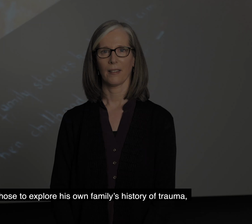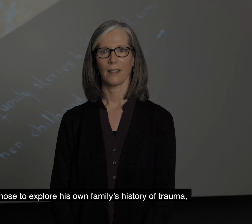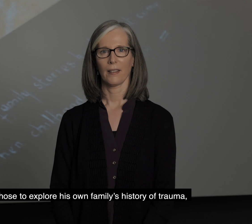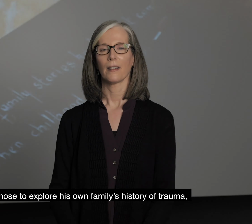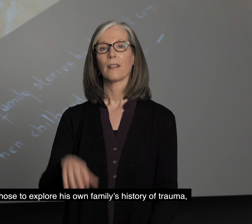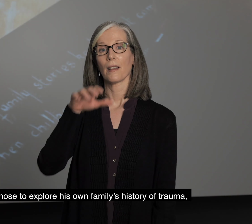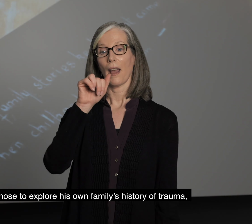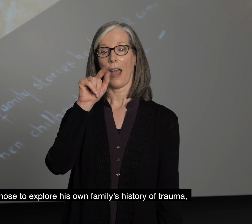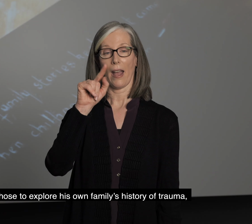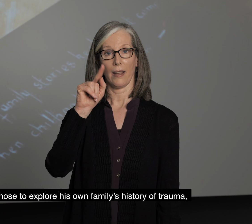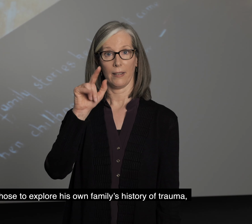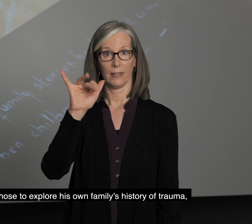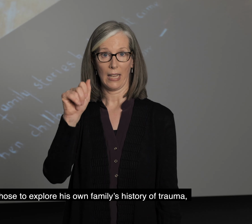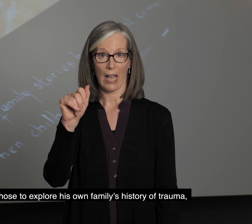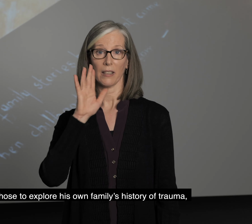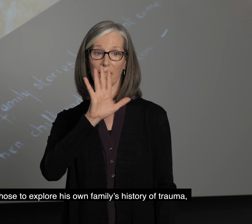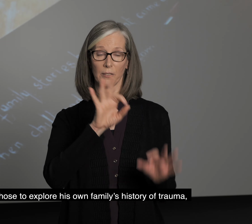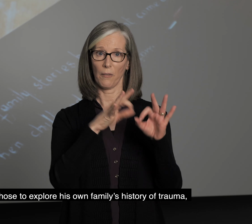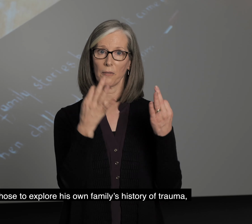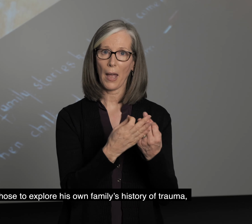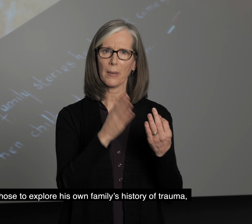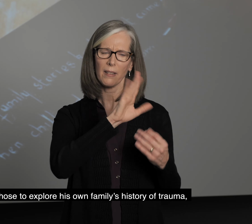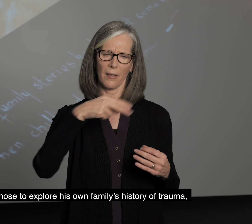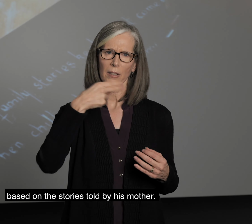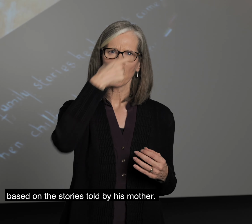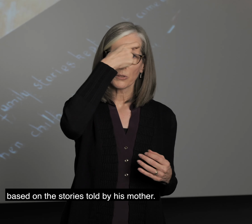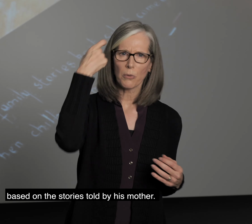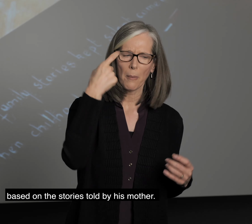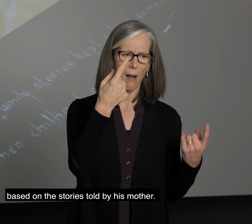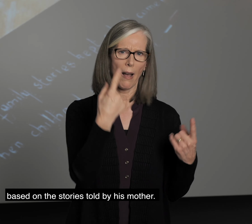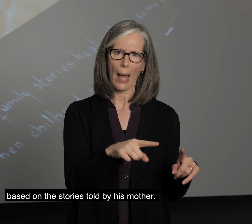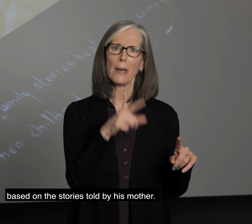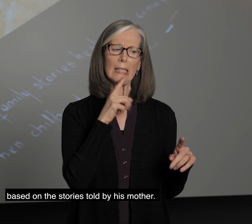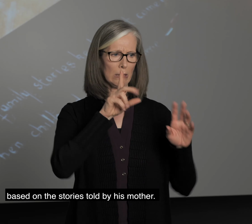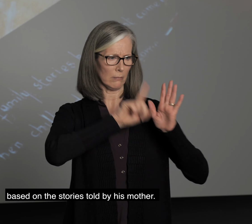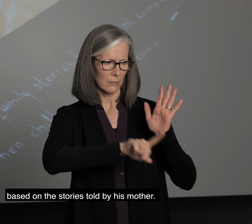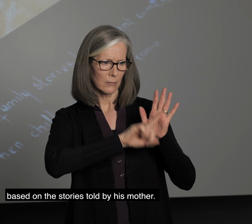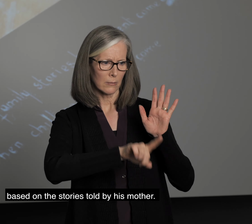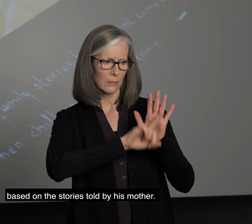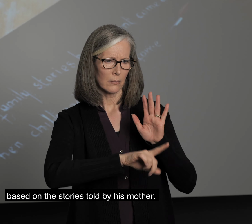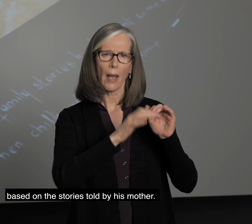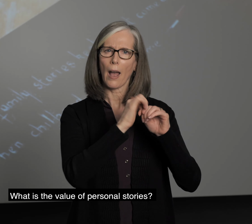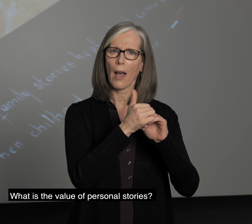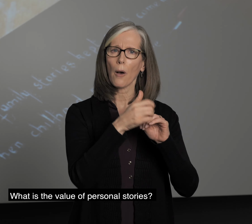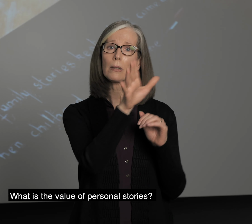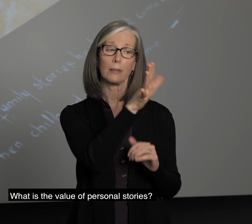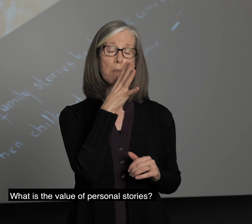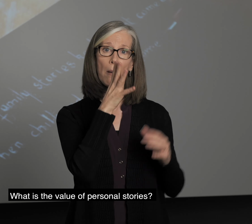Atiyah chose to explore his own family's history of trauma, based on stories told by his mother. What is the value of